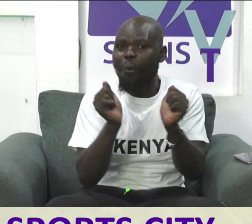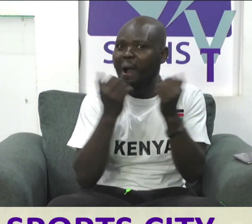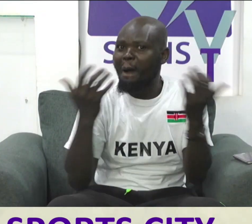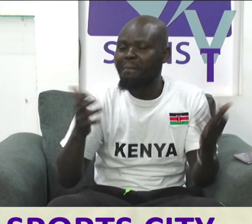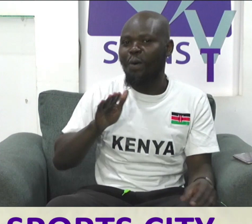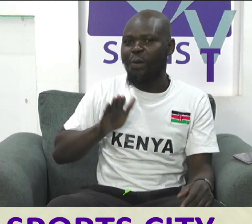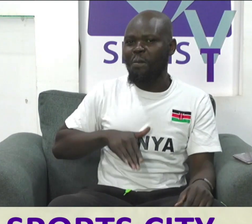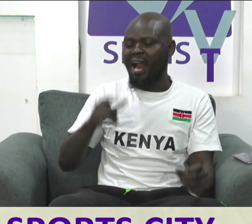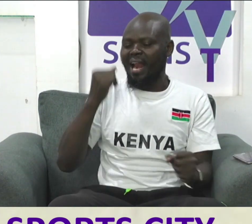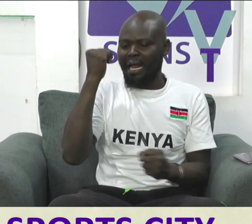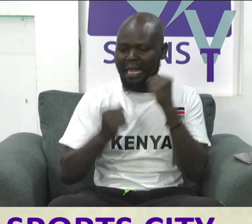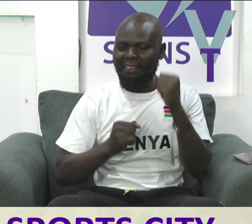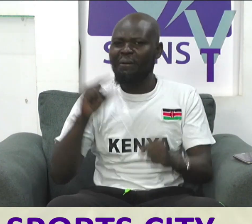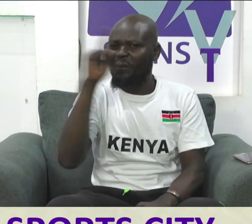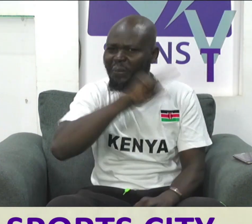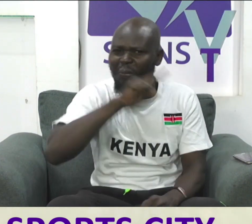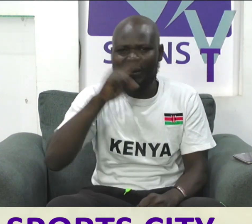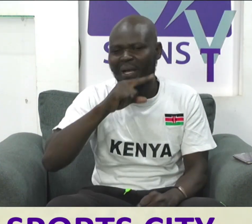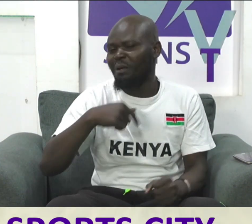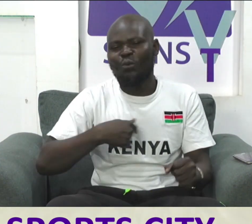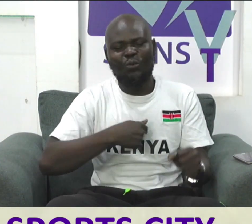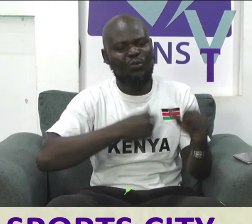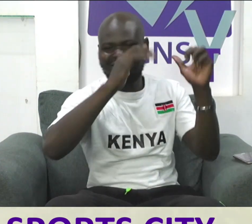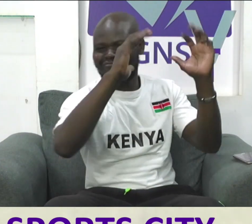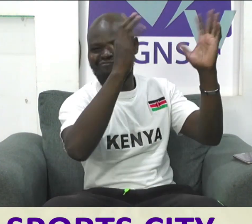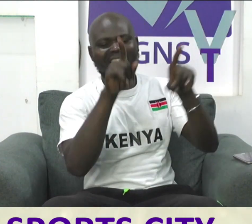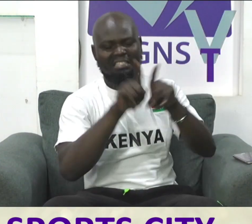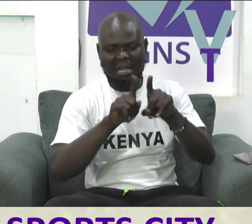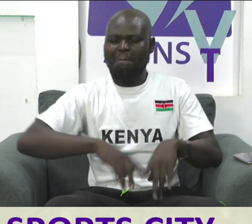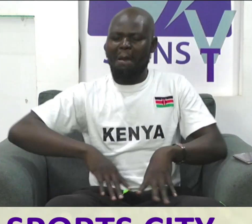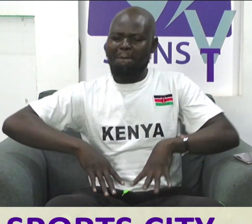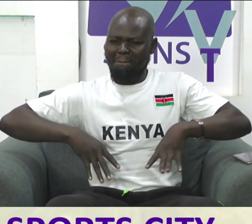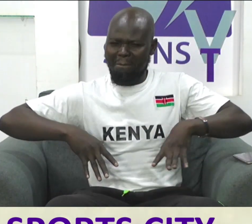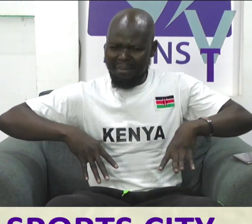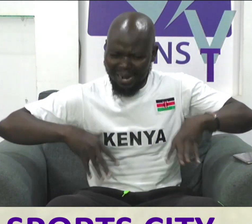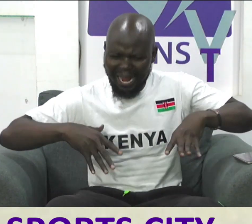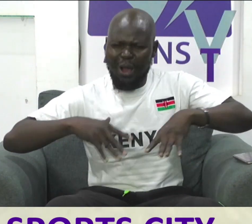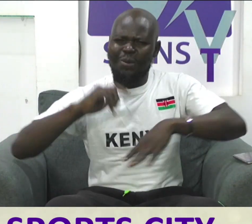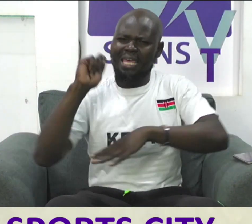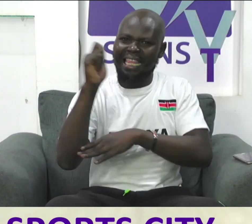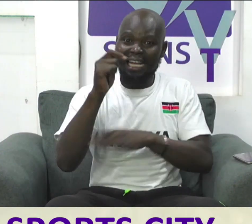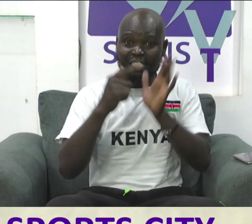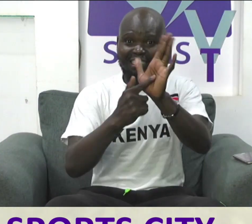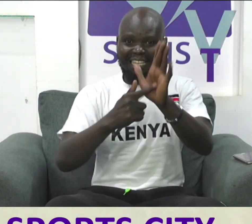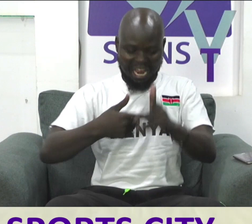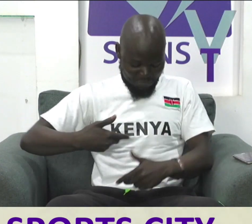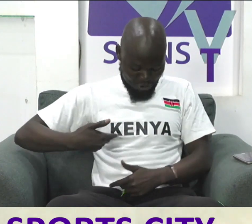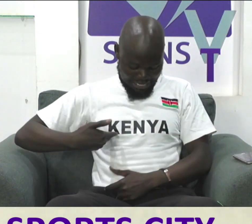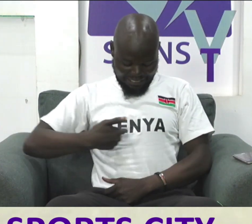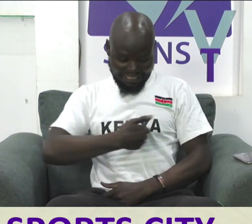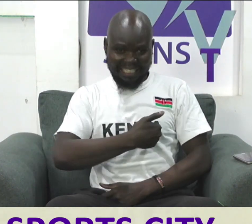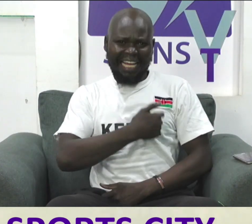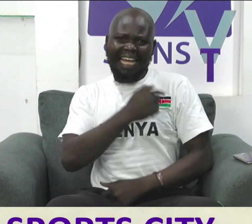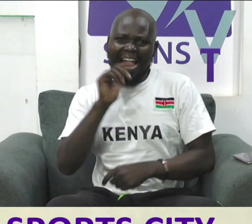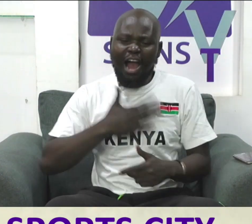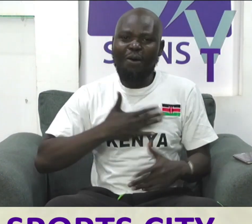You've enjoyed the clip that we've shown, and congratulations, sorry, to Hellen Obiri. And